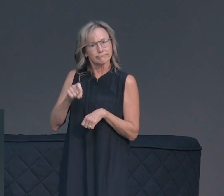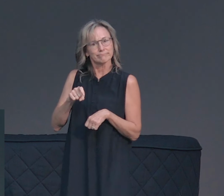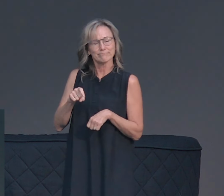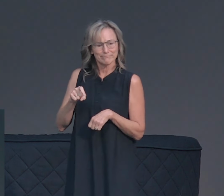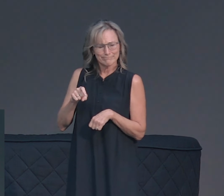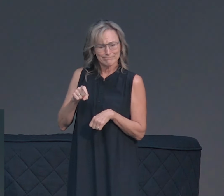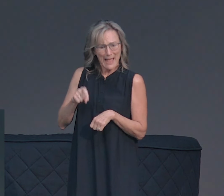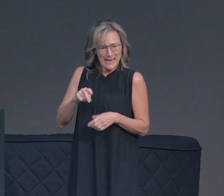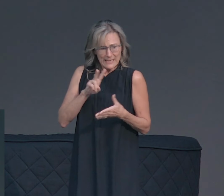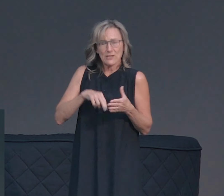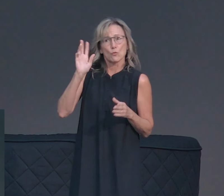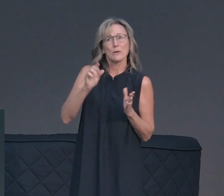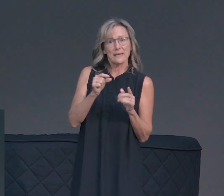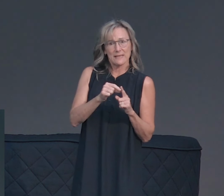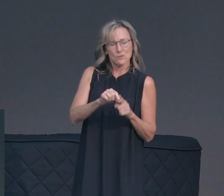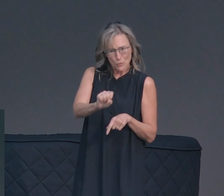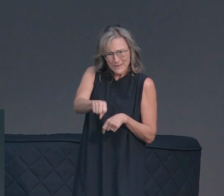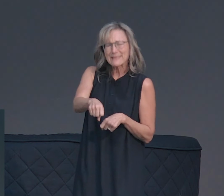good readers of the Bible.